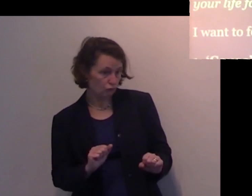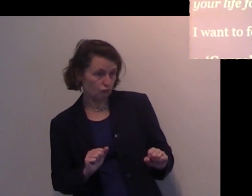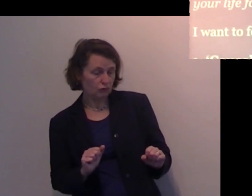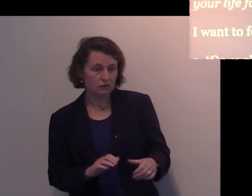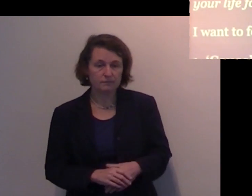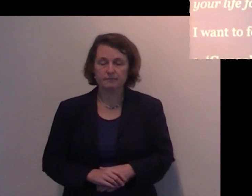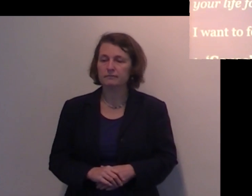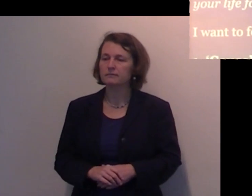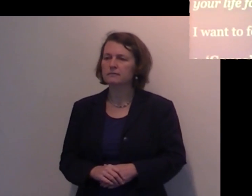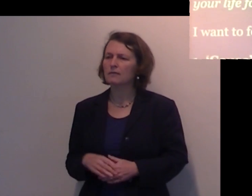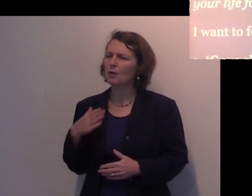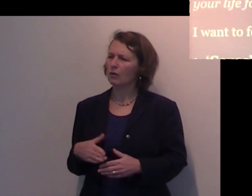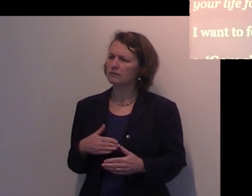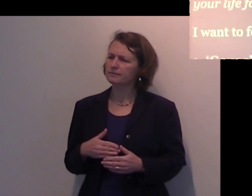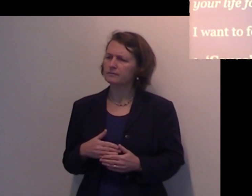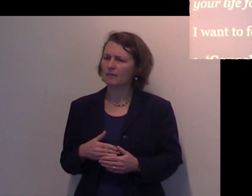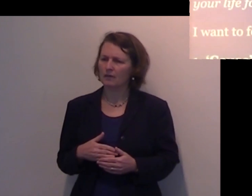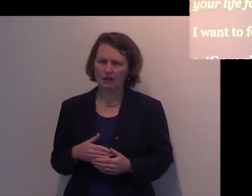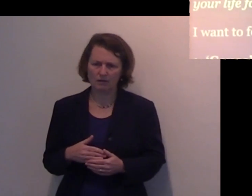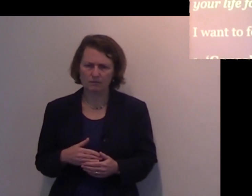I want to focus on two words.